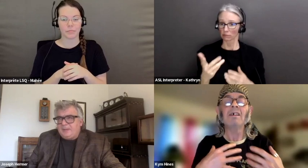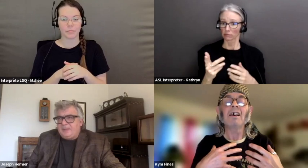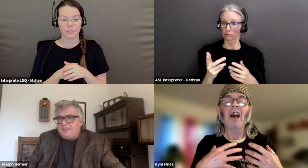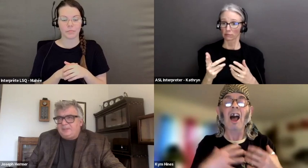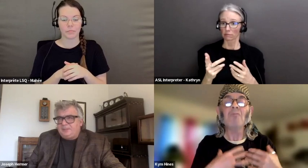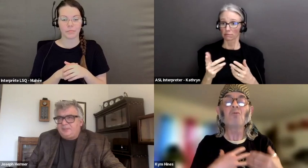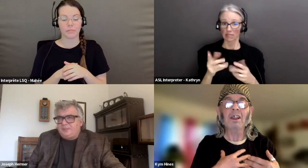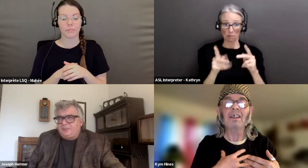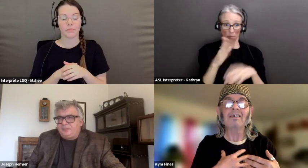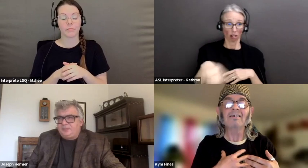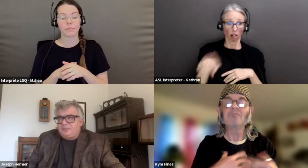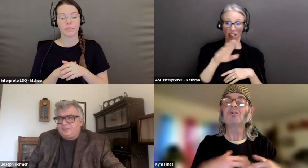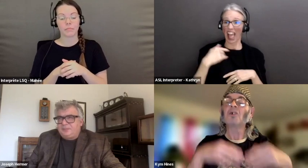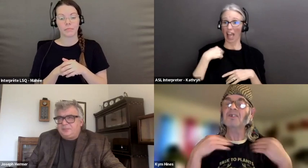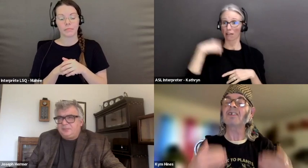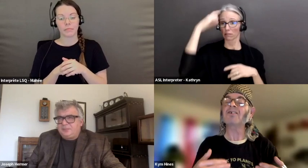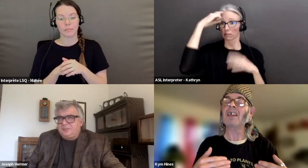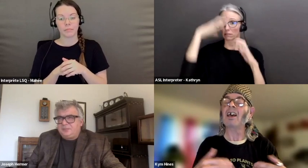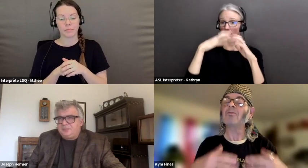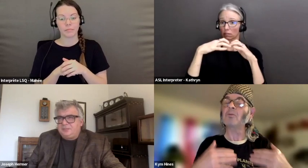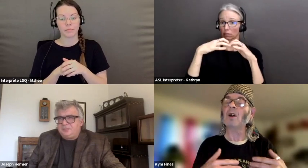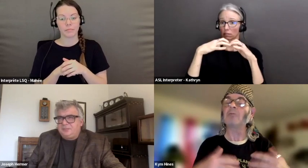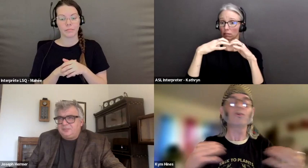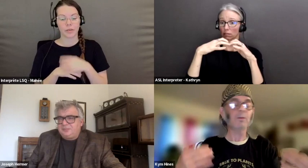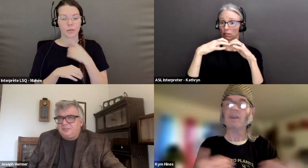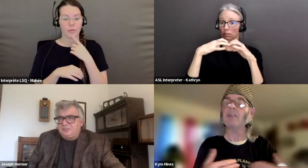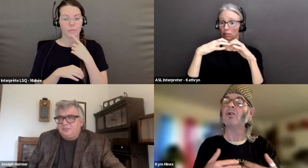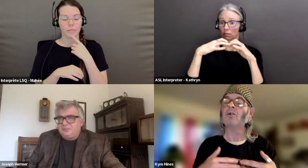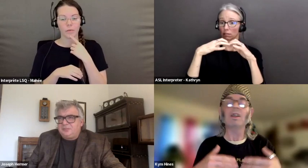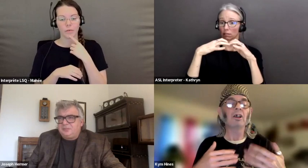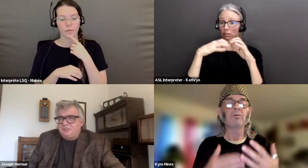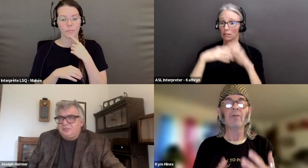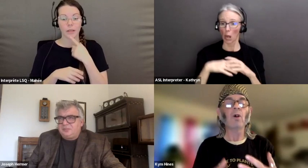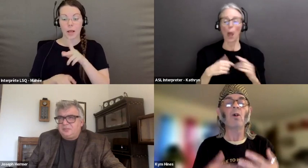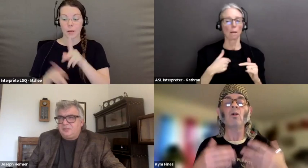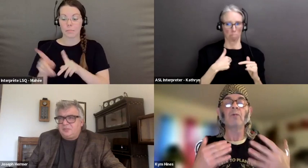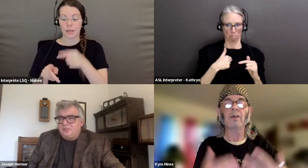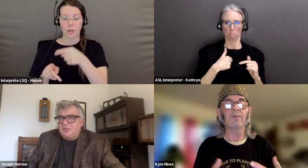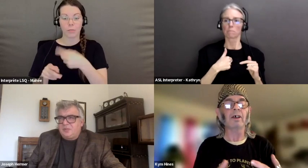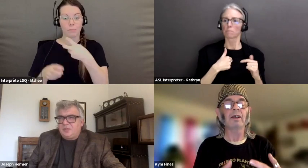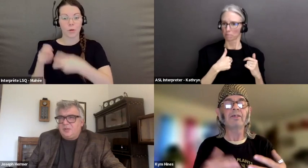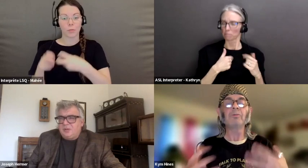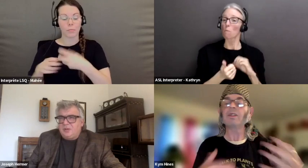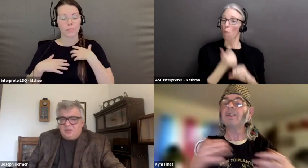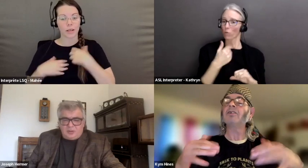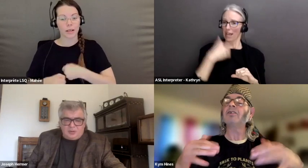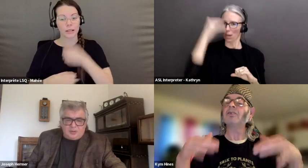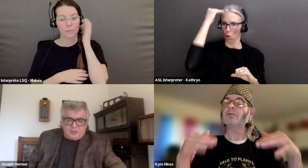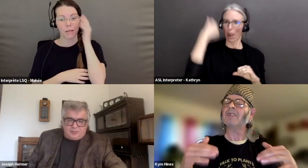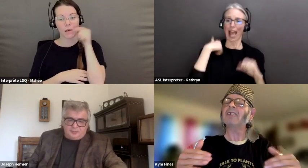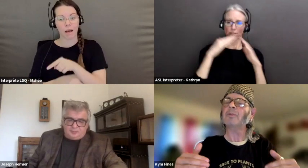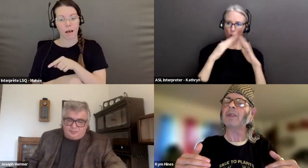mean, I'm working with all the skills I have for mine. Most people I know, you know, we have a home, we have the ability to